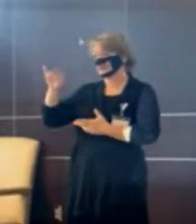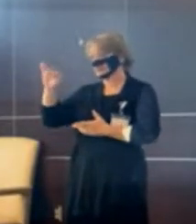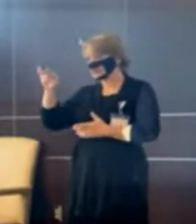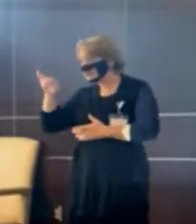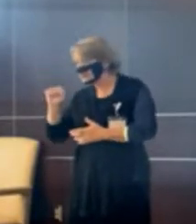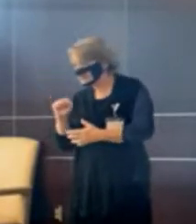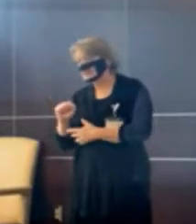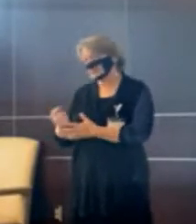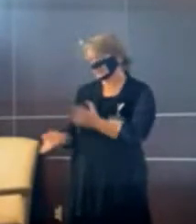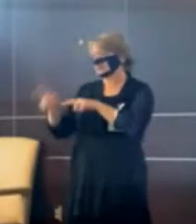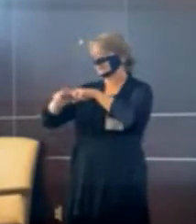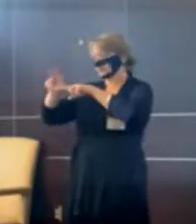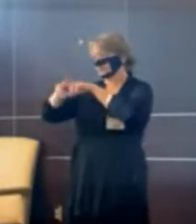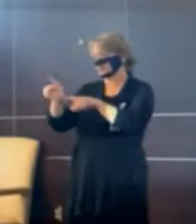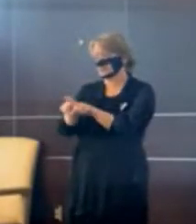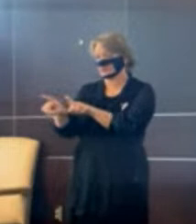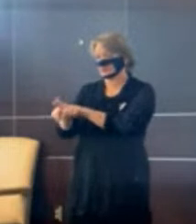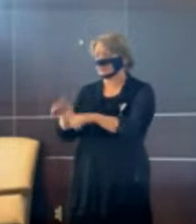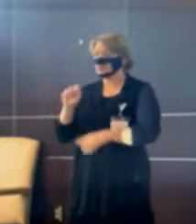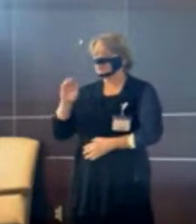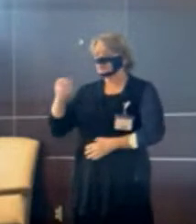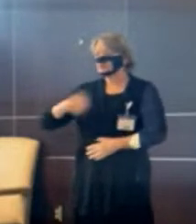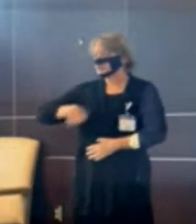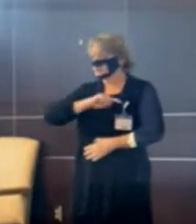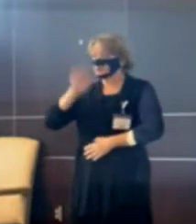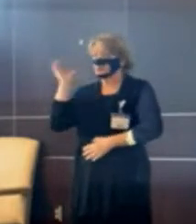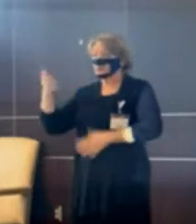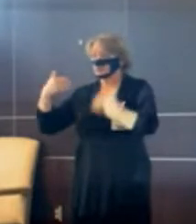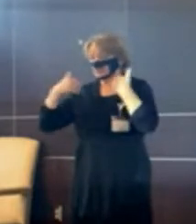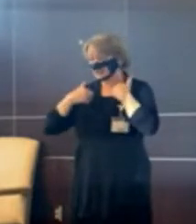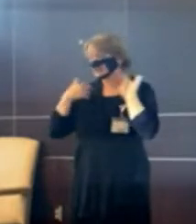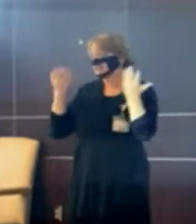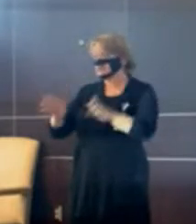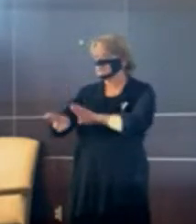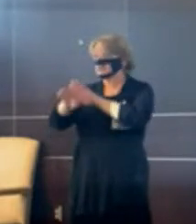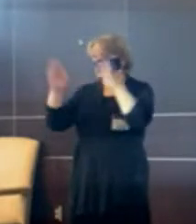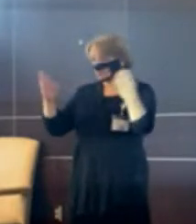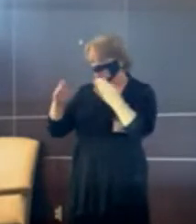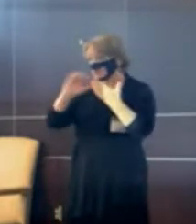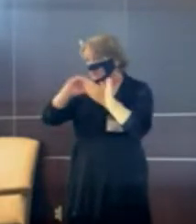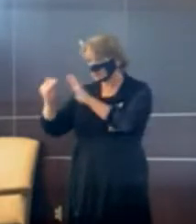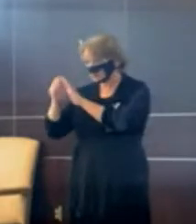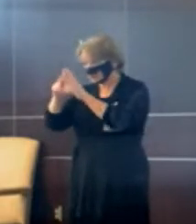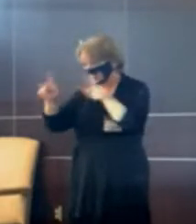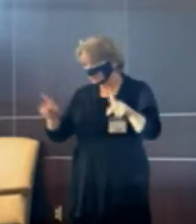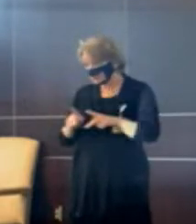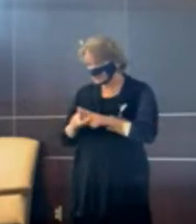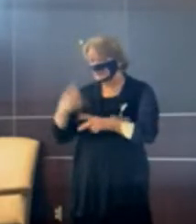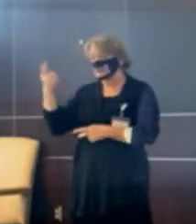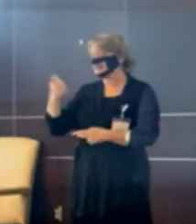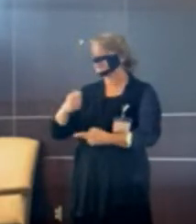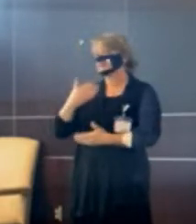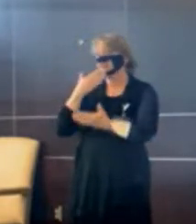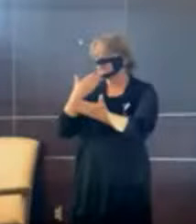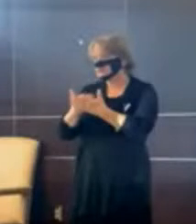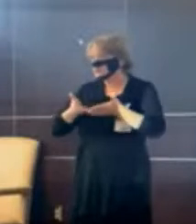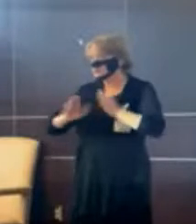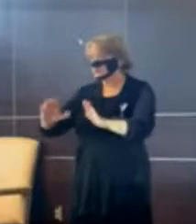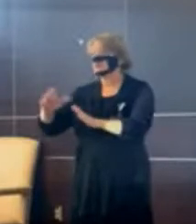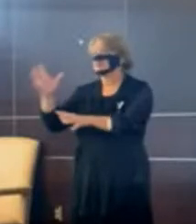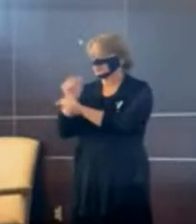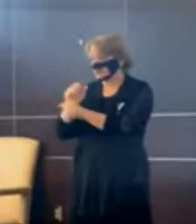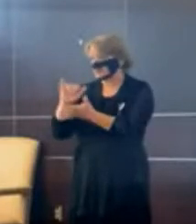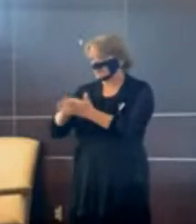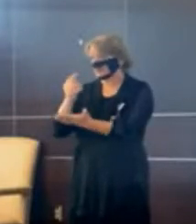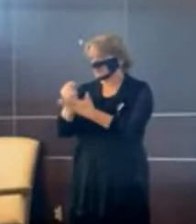which joins the first outpatient infusion site that we opened in Kingsport last month. It's a very convenient way to receive this treatment. The service